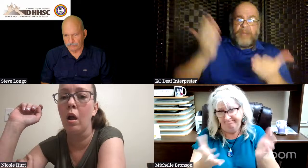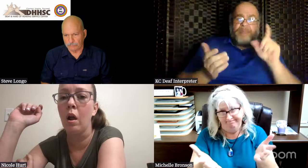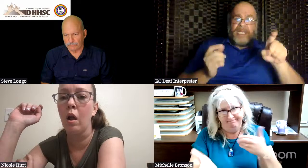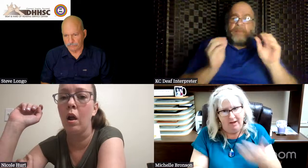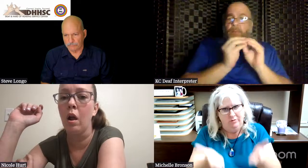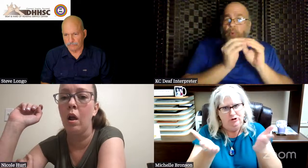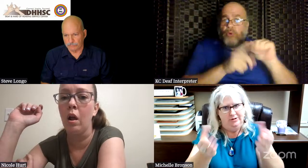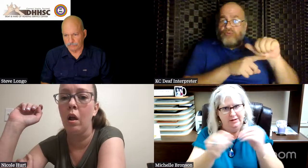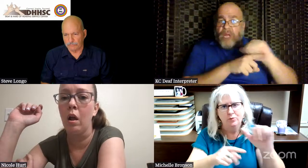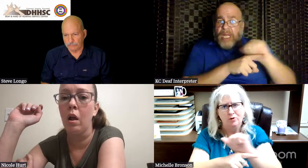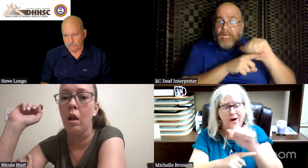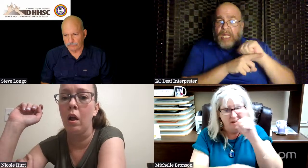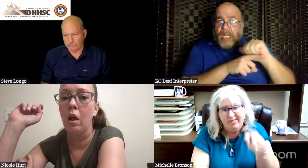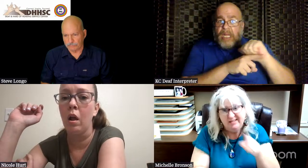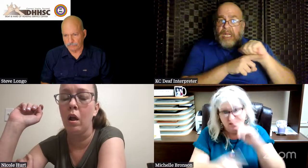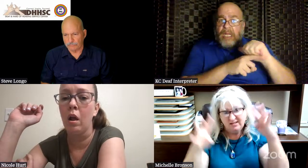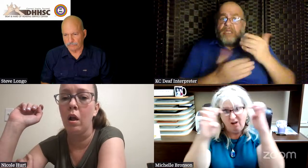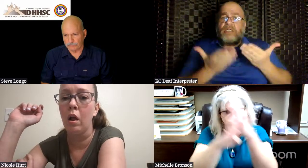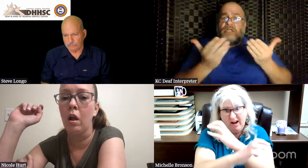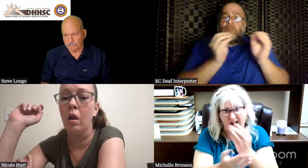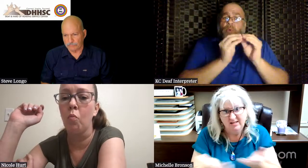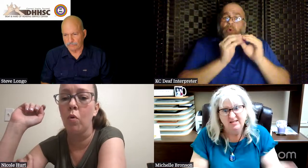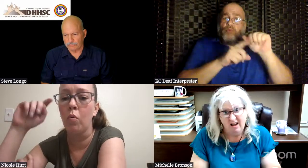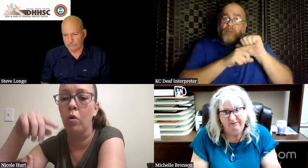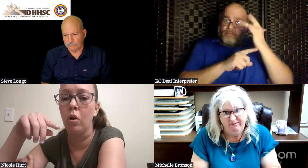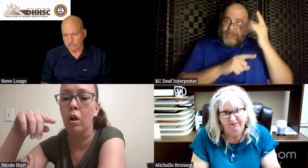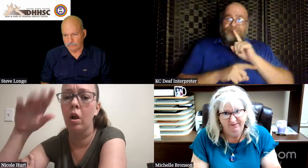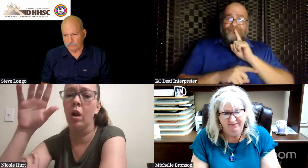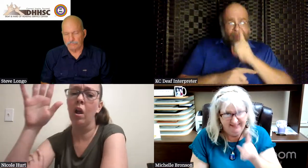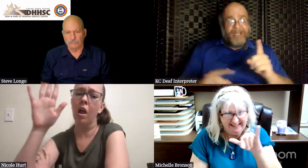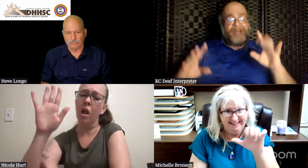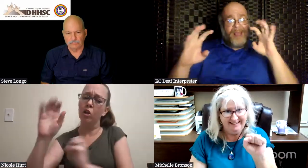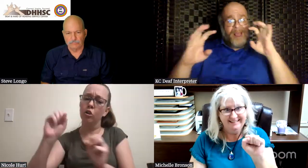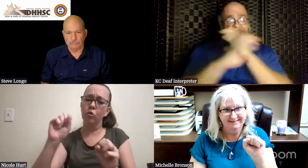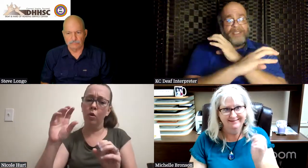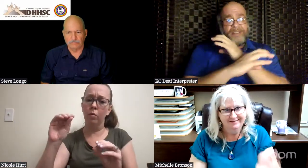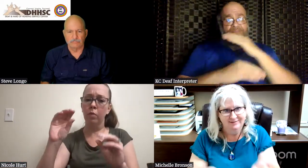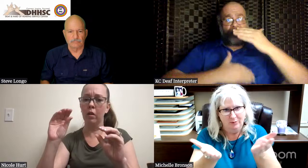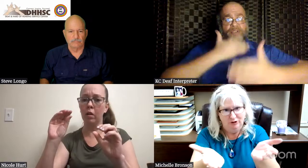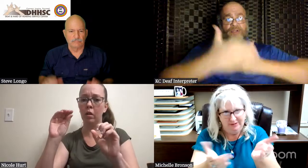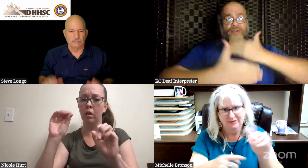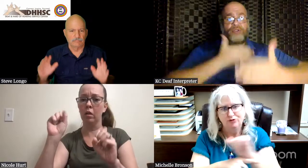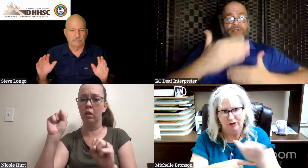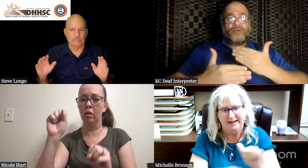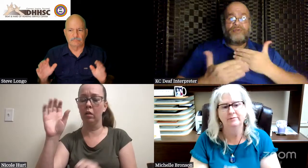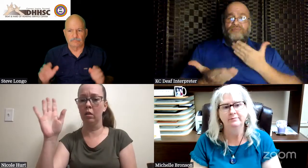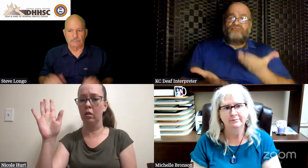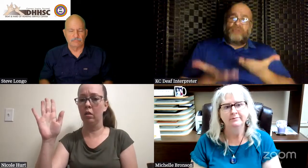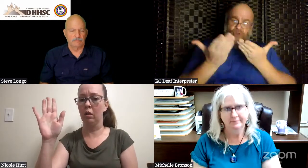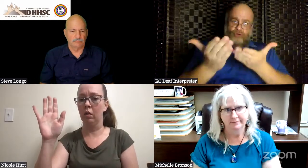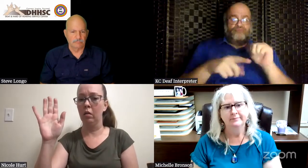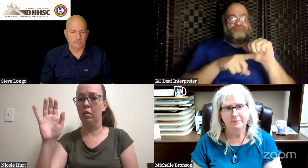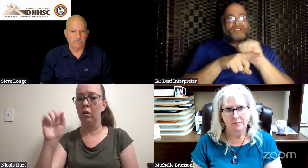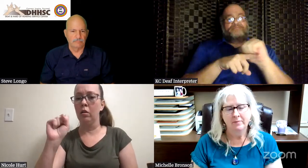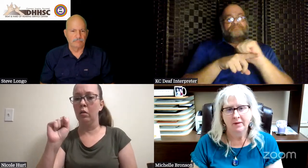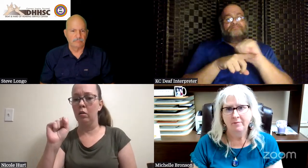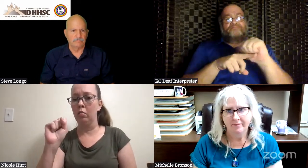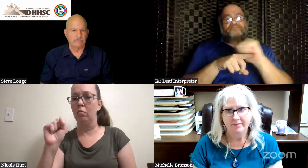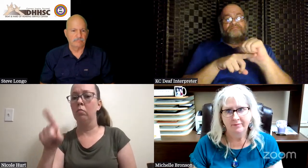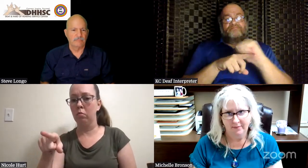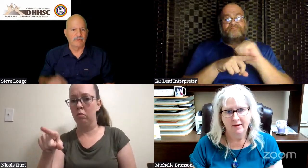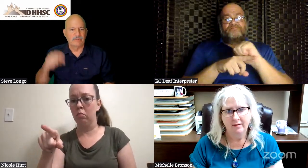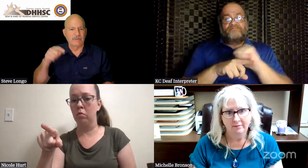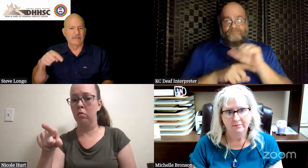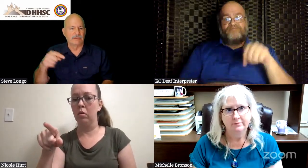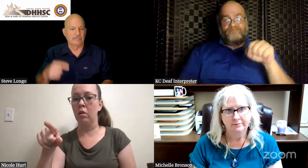be confused regarding what you can and can't do. We can have some more training because it is actually a very complicated process.